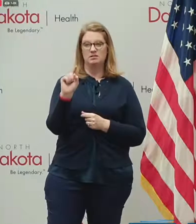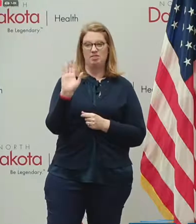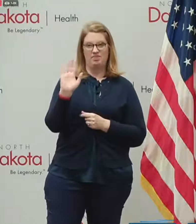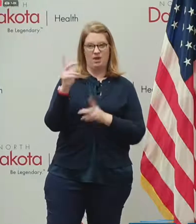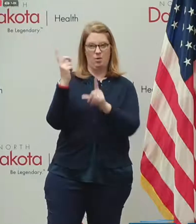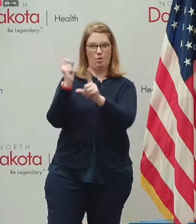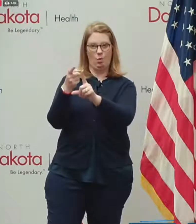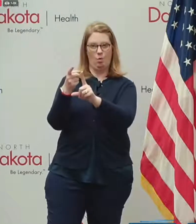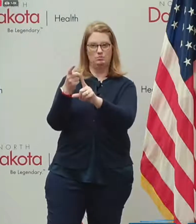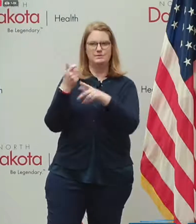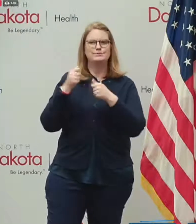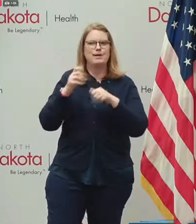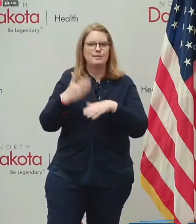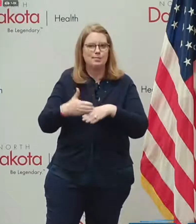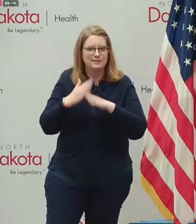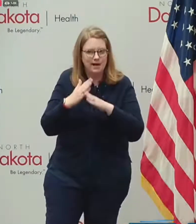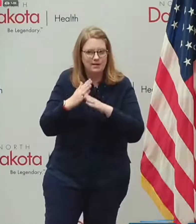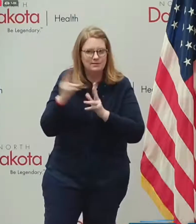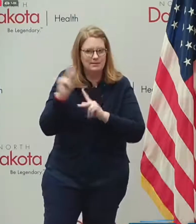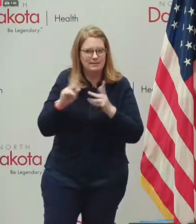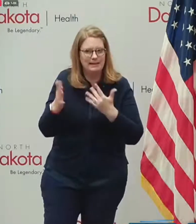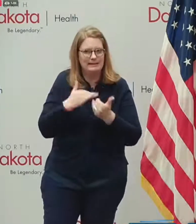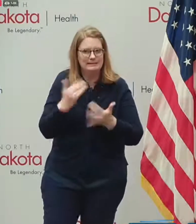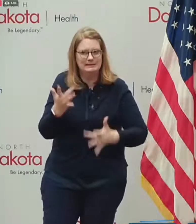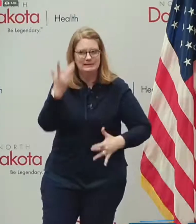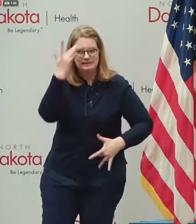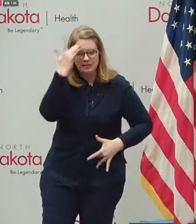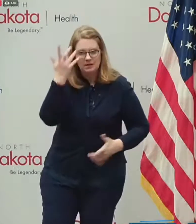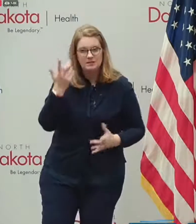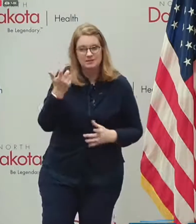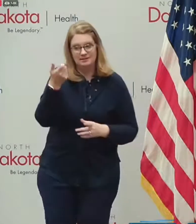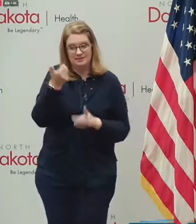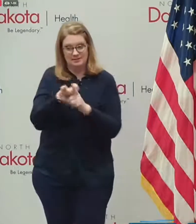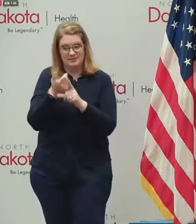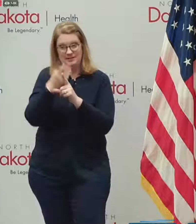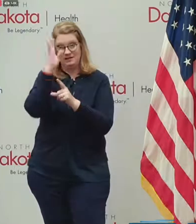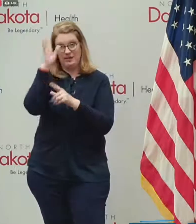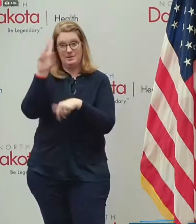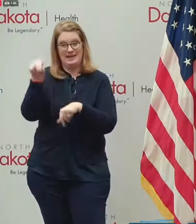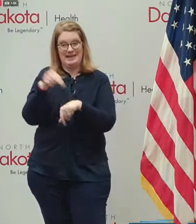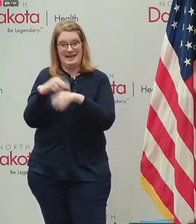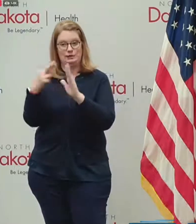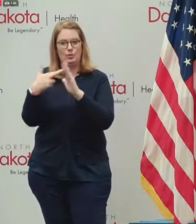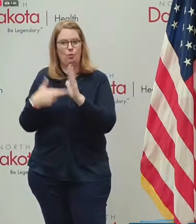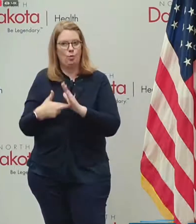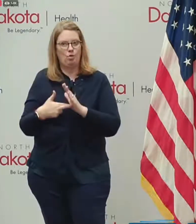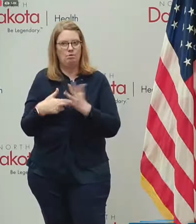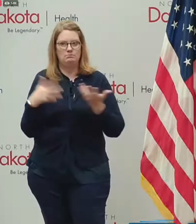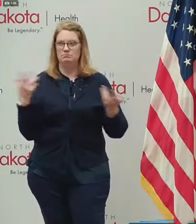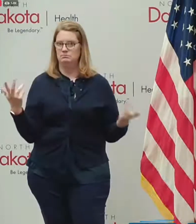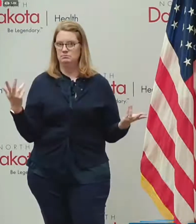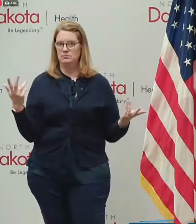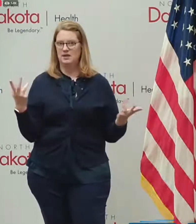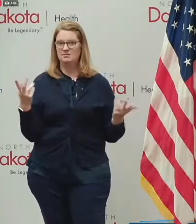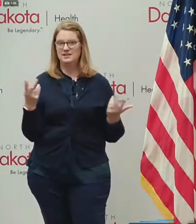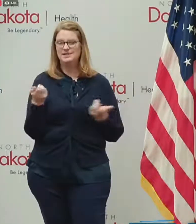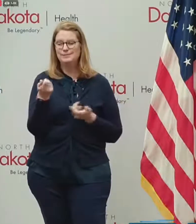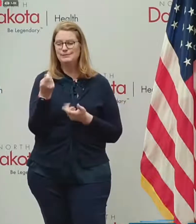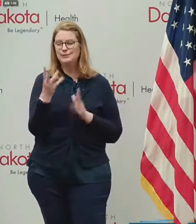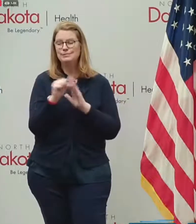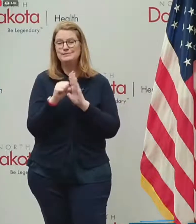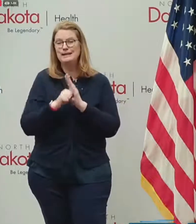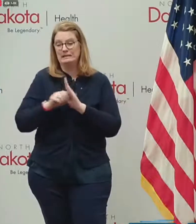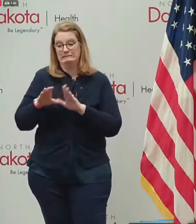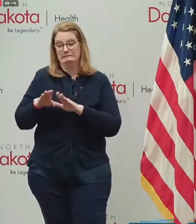protect the most vulnerable. They came up with a national rule. There's very few states that have had